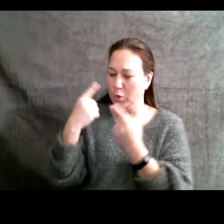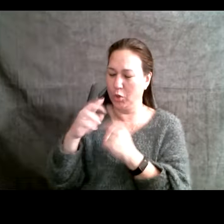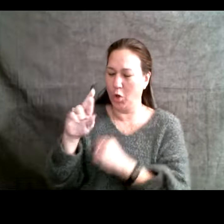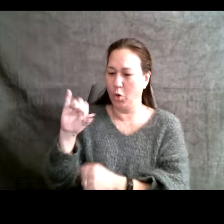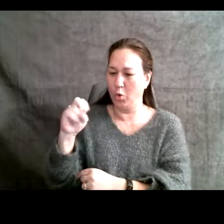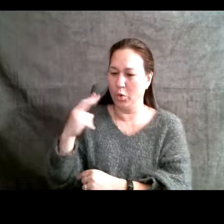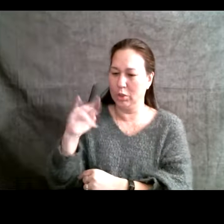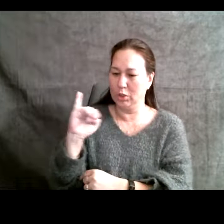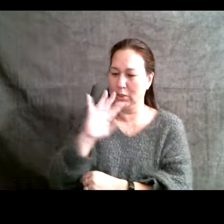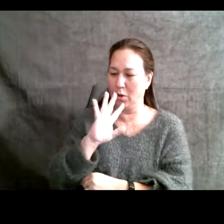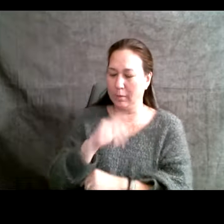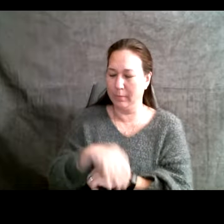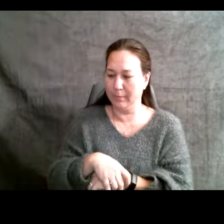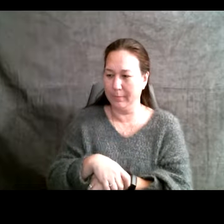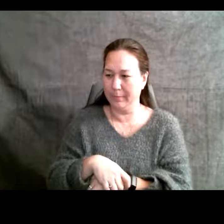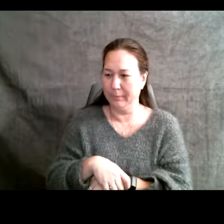issues is